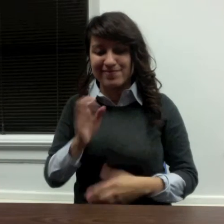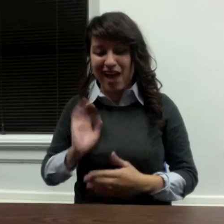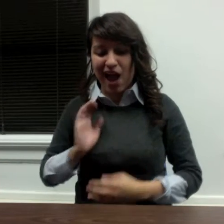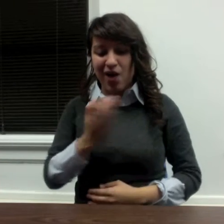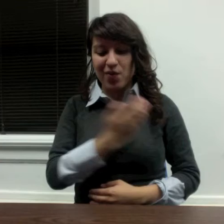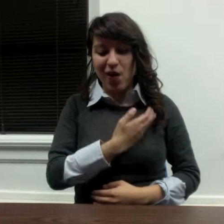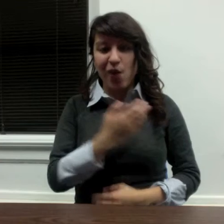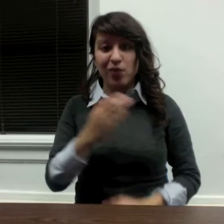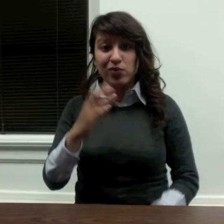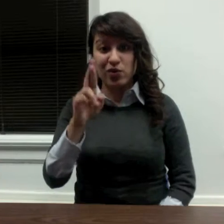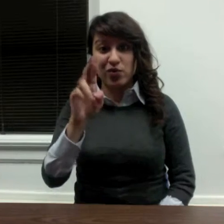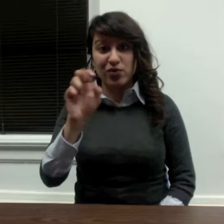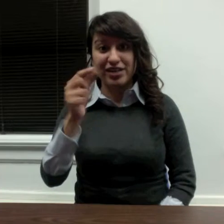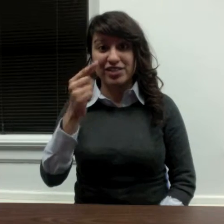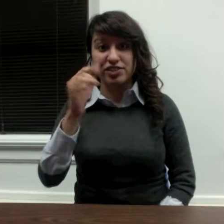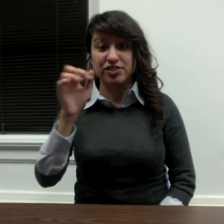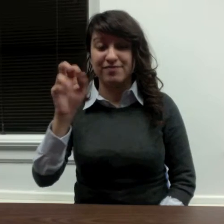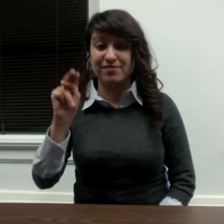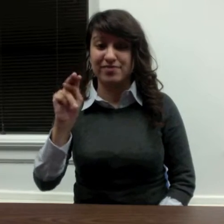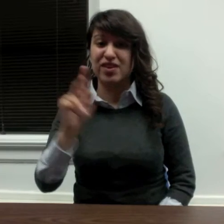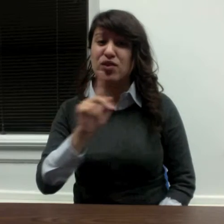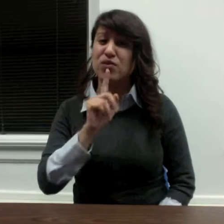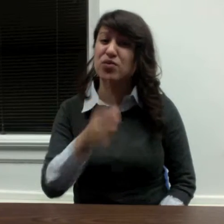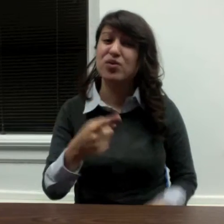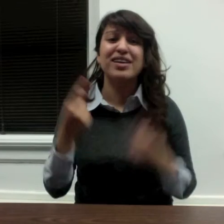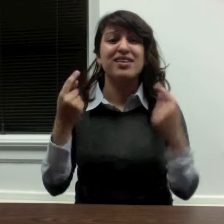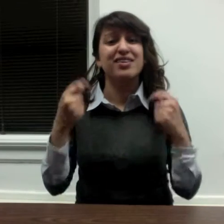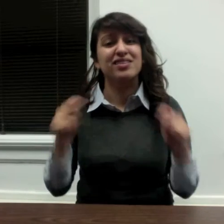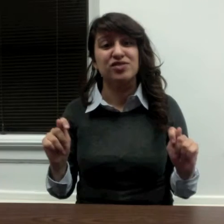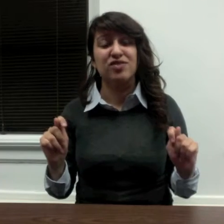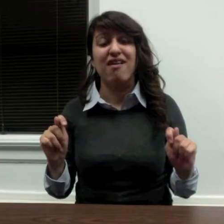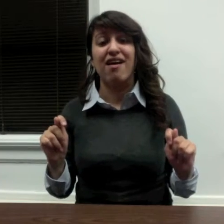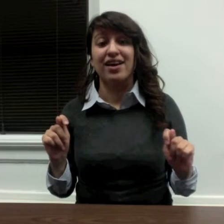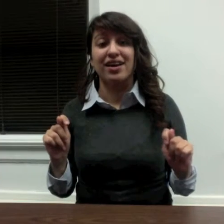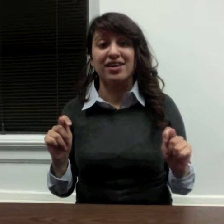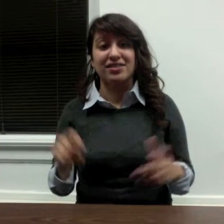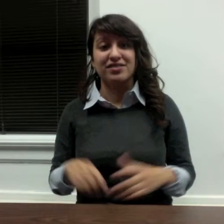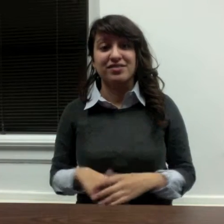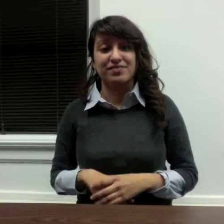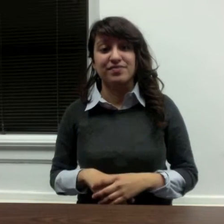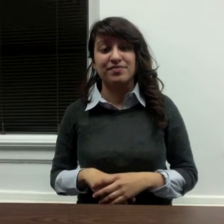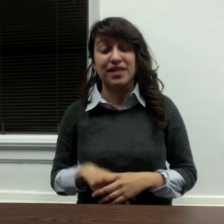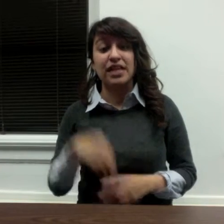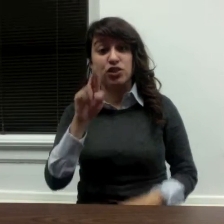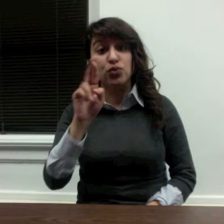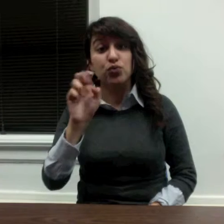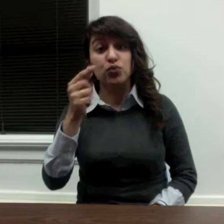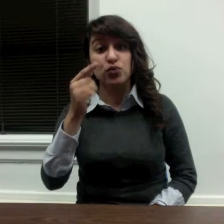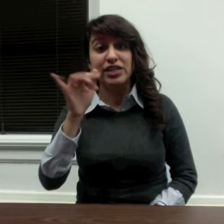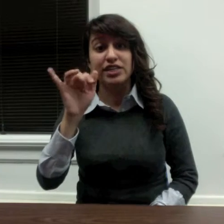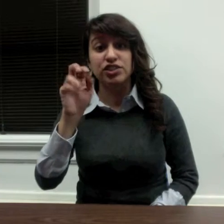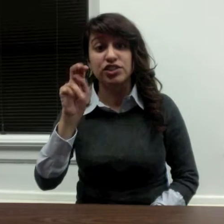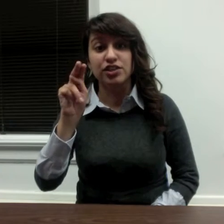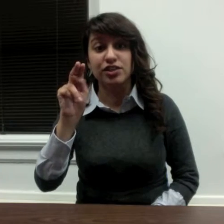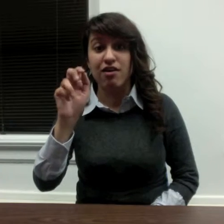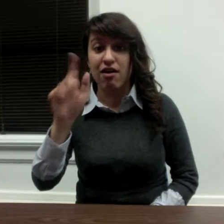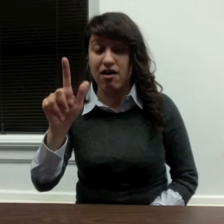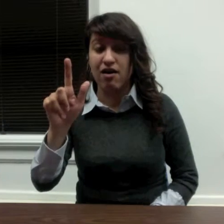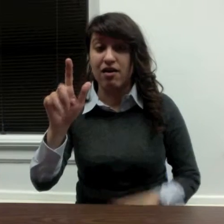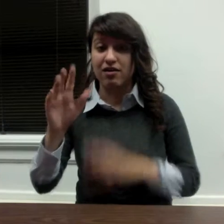hit that home. It's a regional conference, not a national conference and not a state